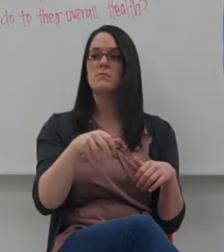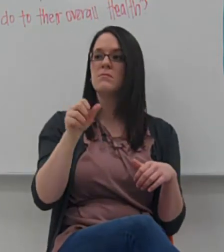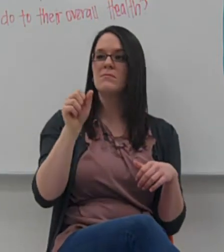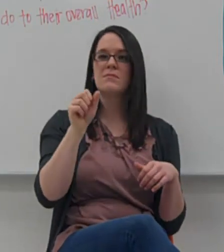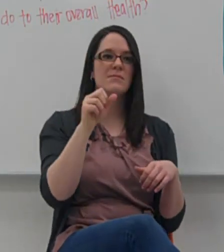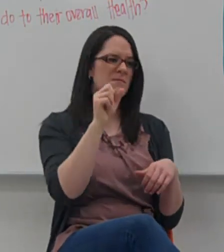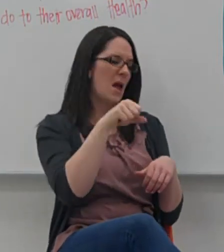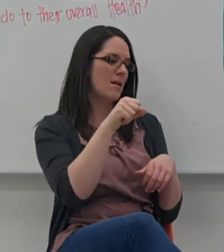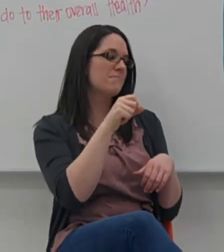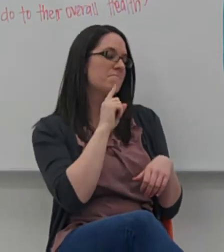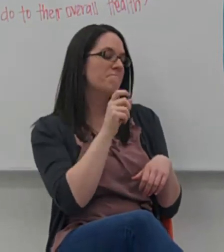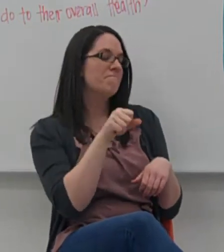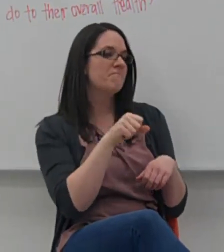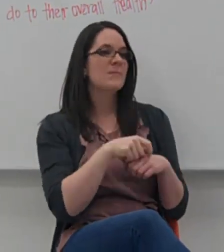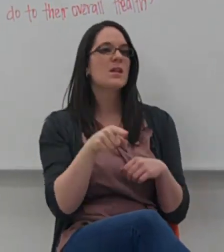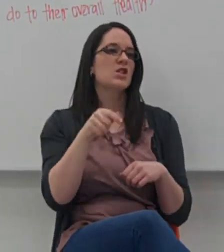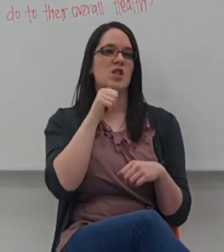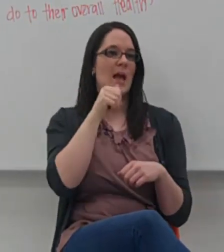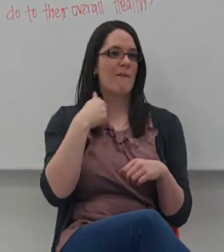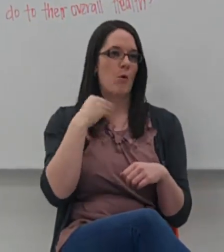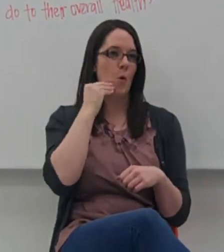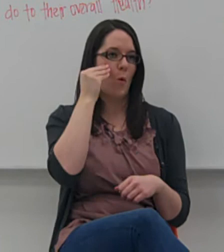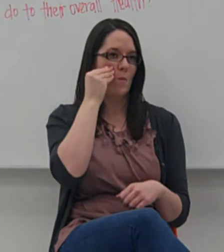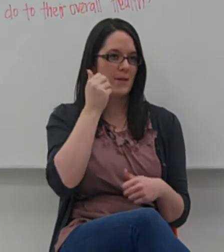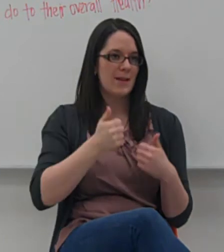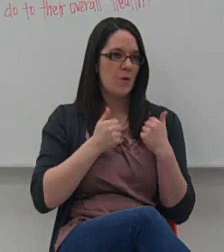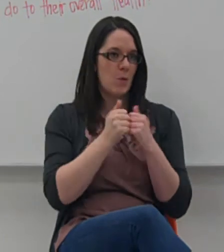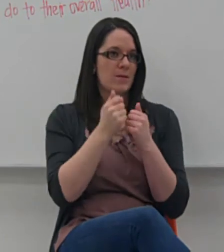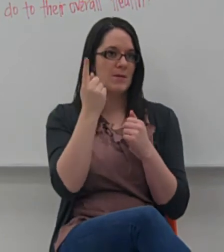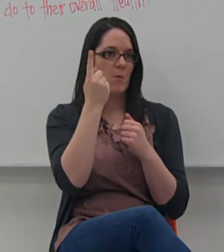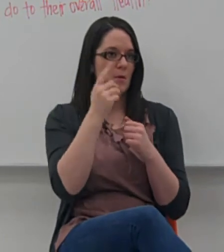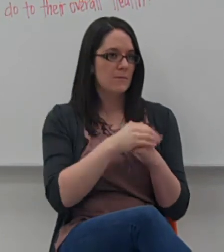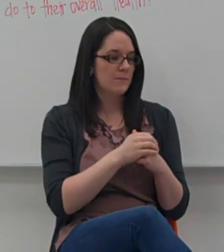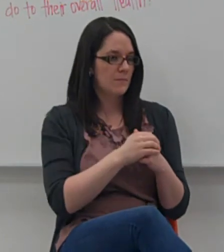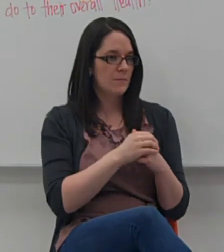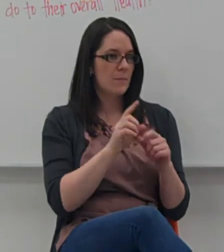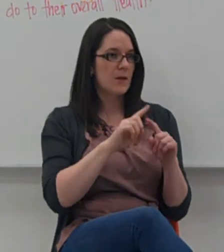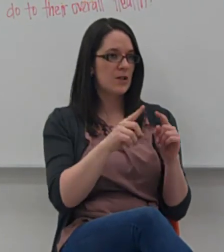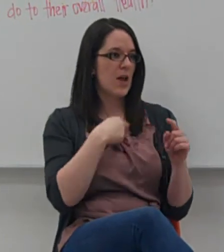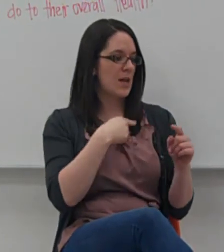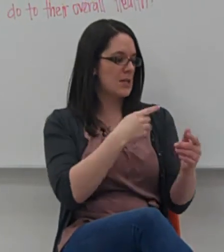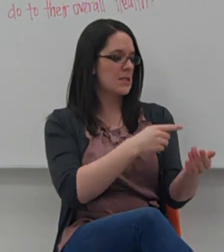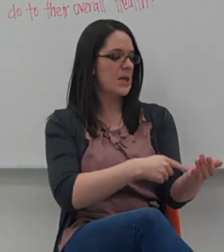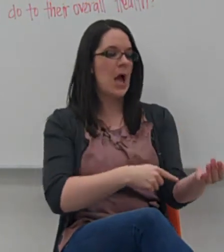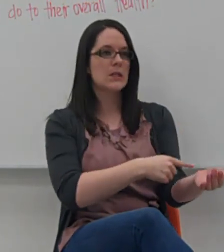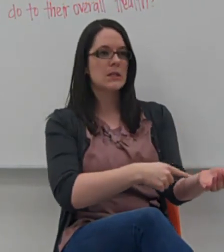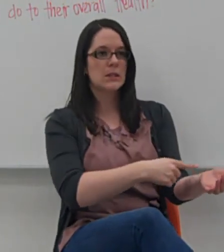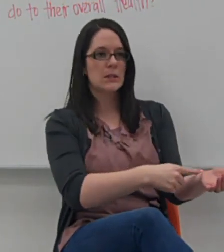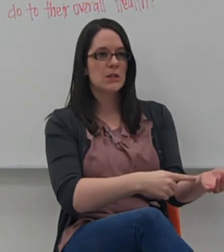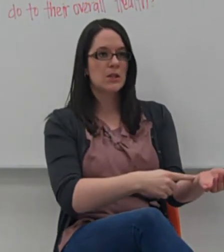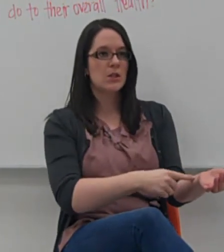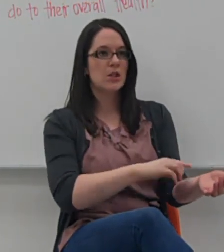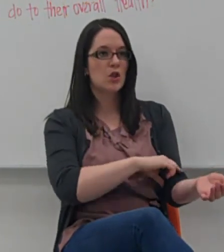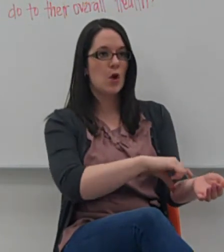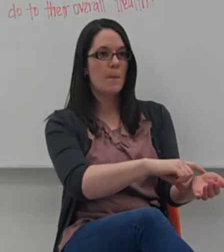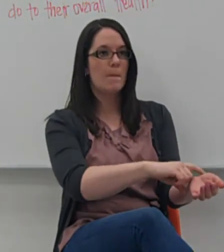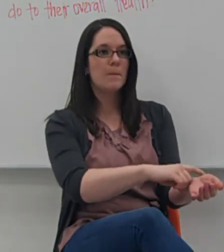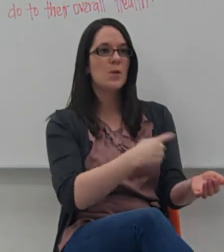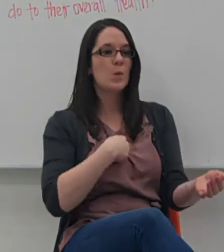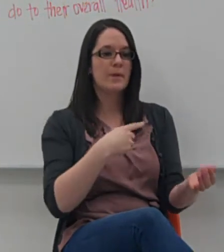homeless, by the way. She was just living with somebody. But she had all these cut marks on her arm. And so we started talking about it, and